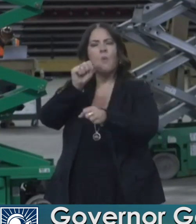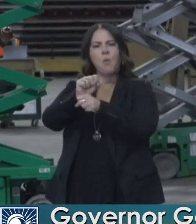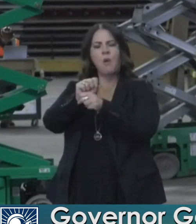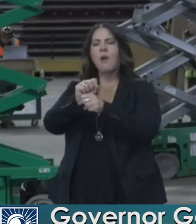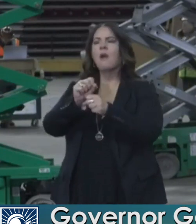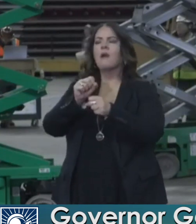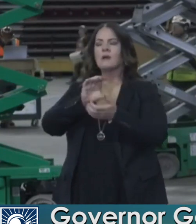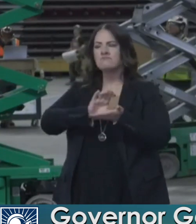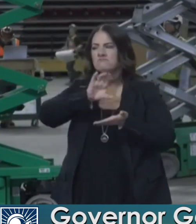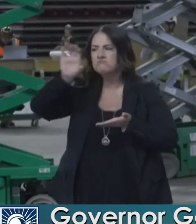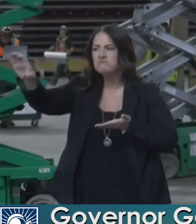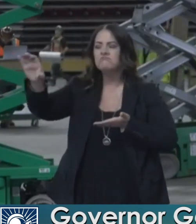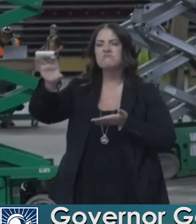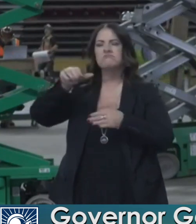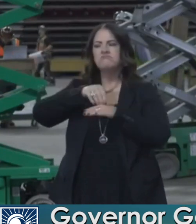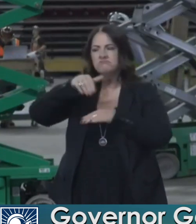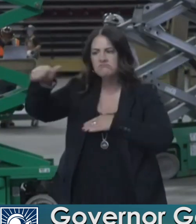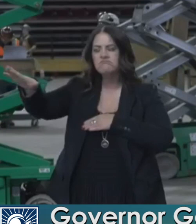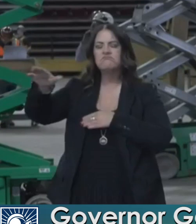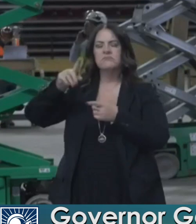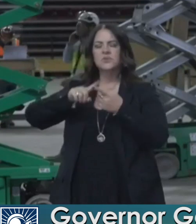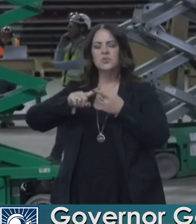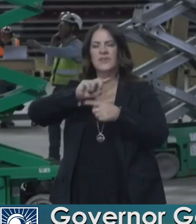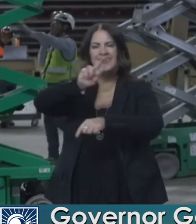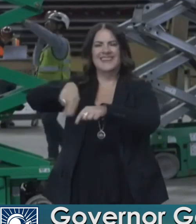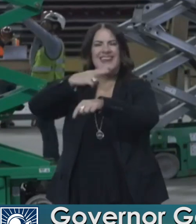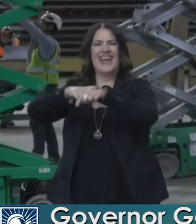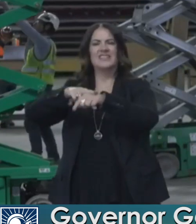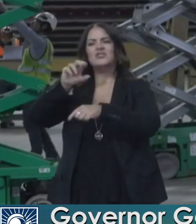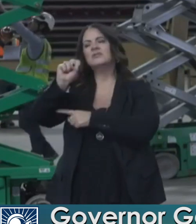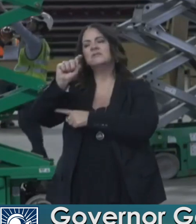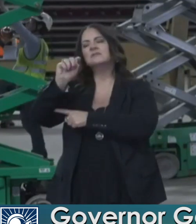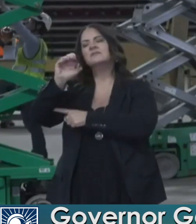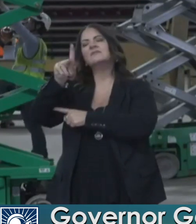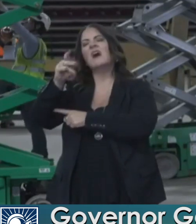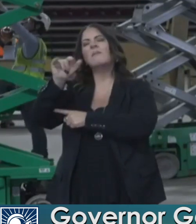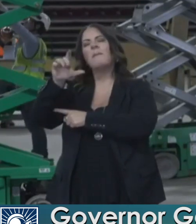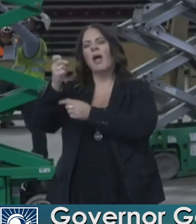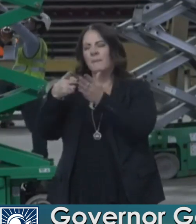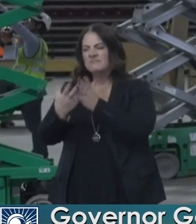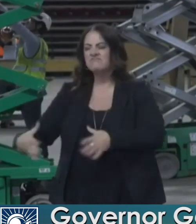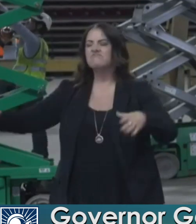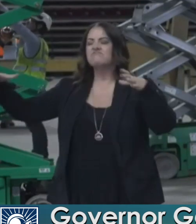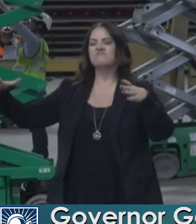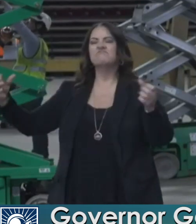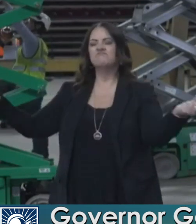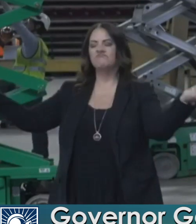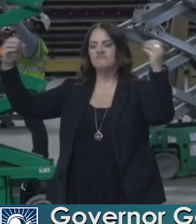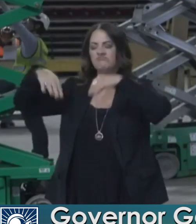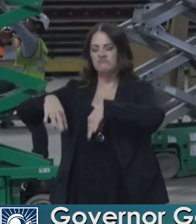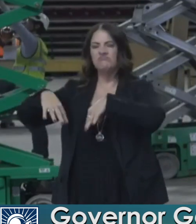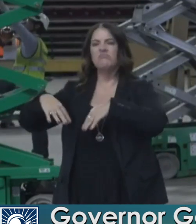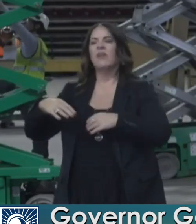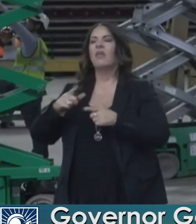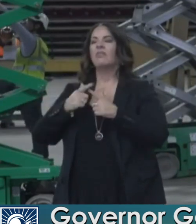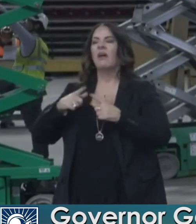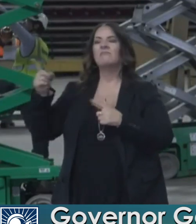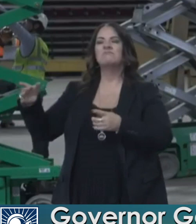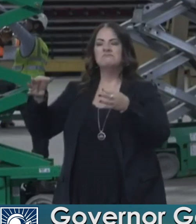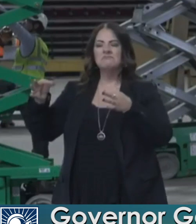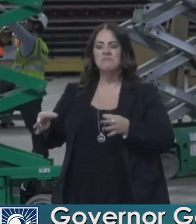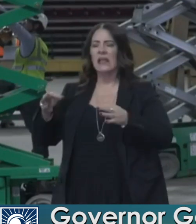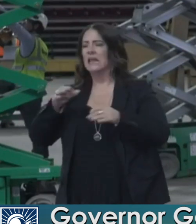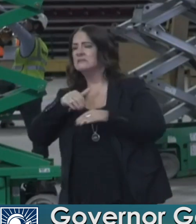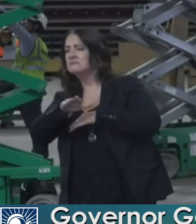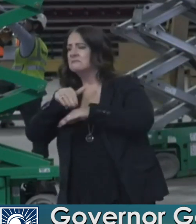national stockpile to immediately, this does not go to some warehouse, doesn't collect dust, to immediately redeploy them as needed based